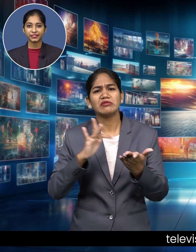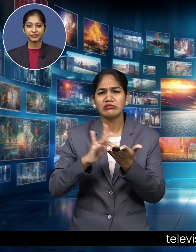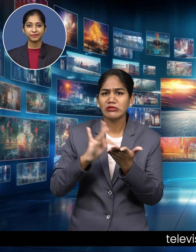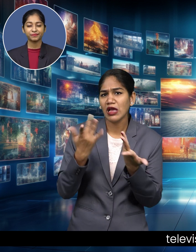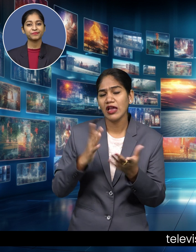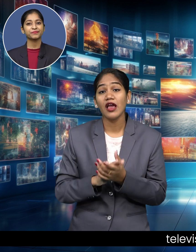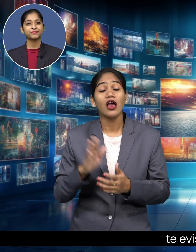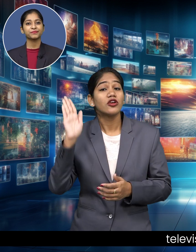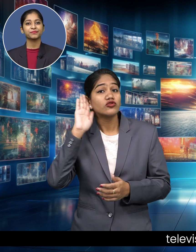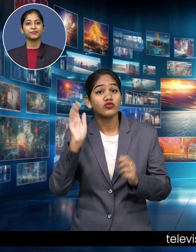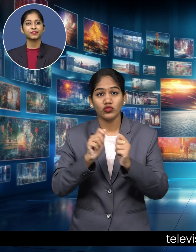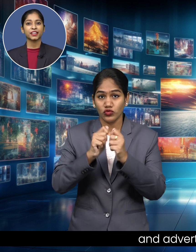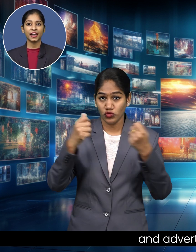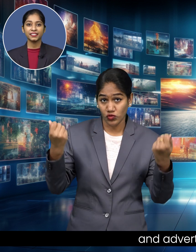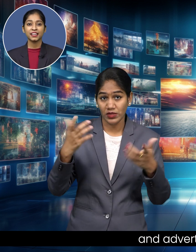channels,